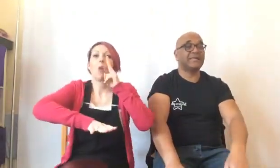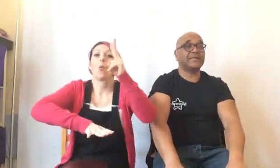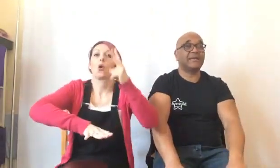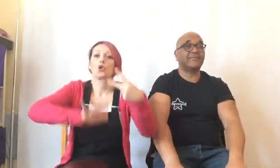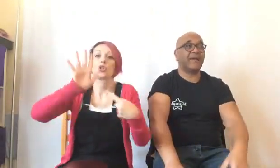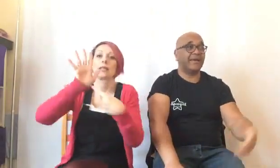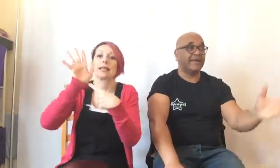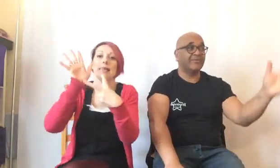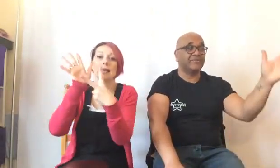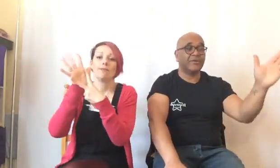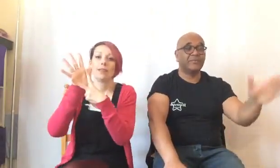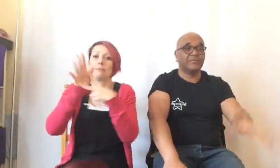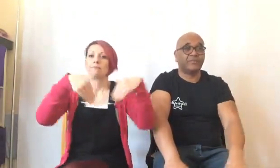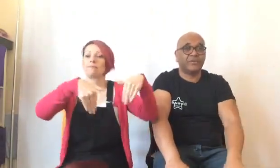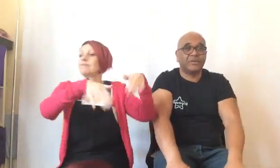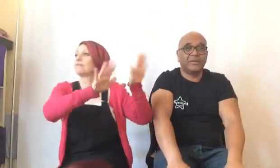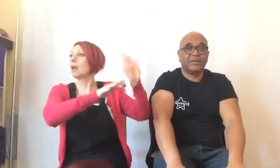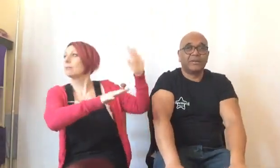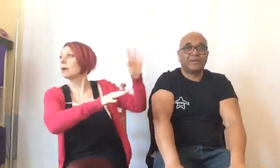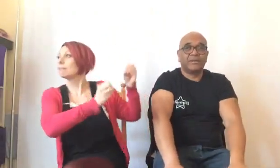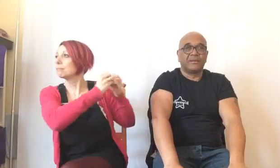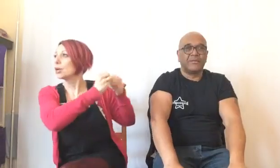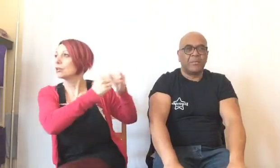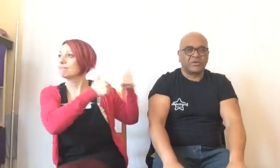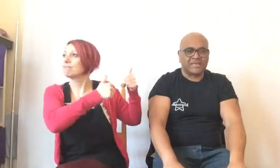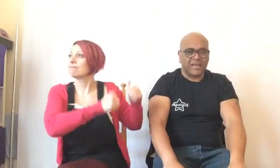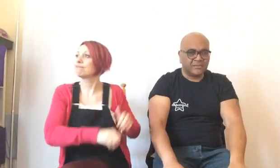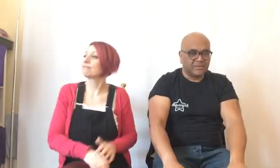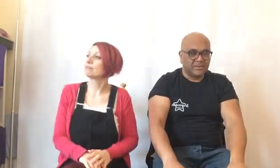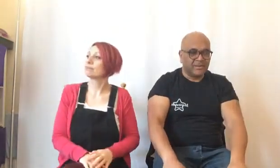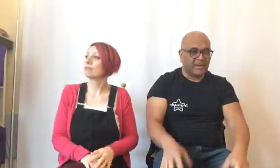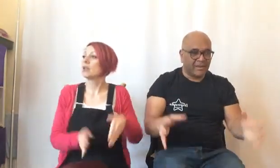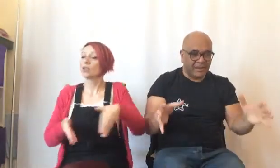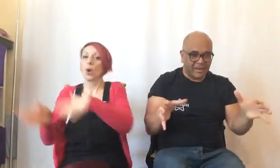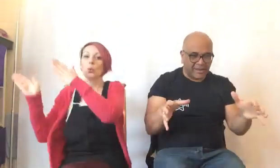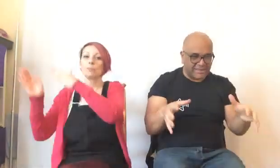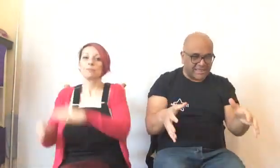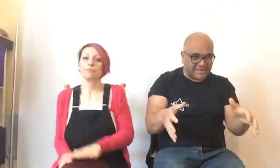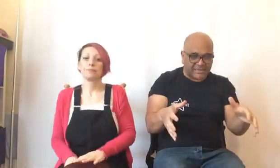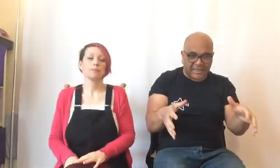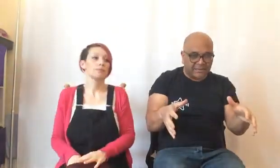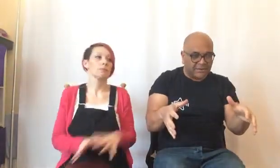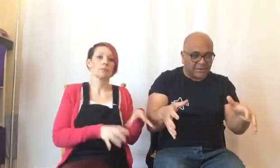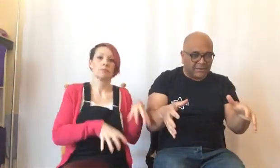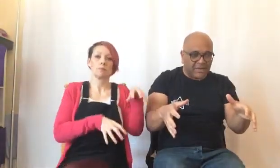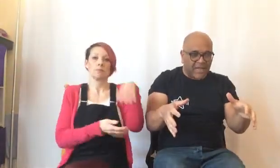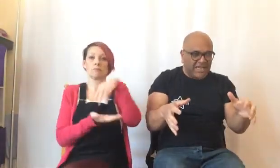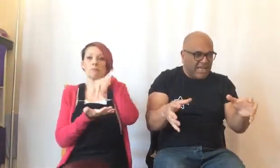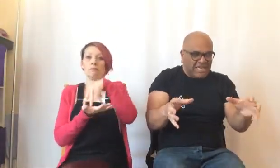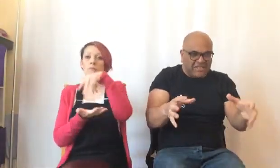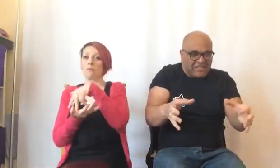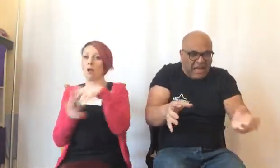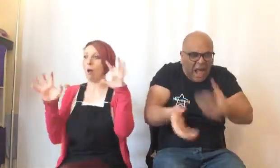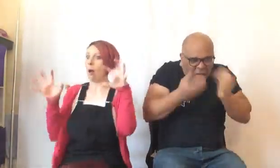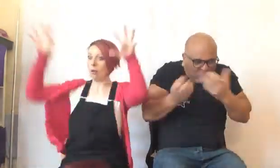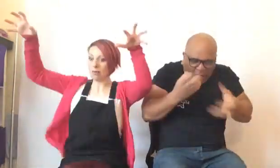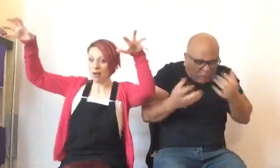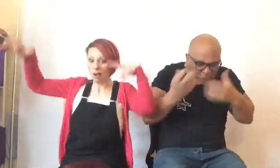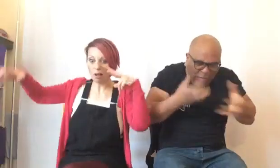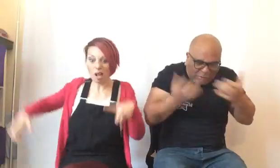can eat his dinner and leaves the room. The monster sees the dinner and he eats the